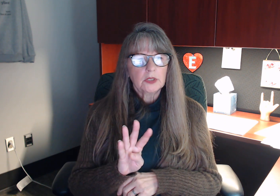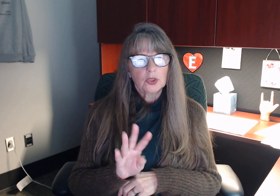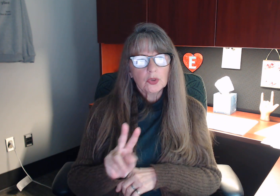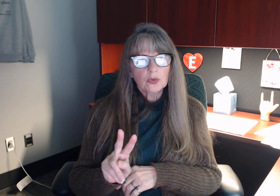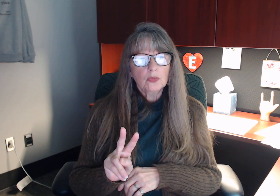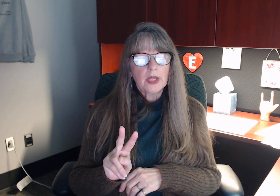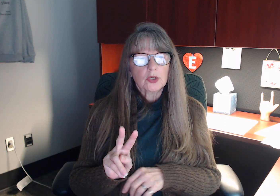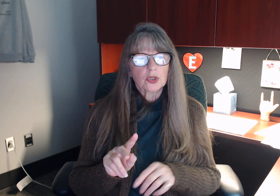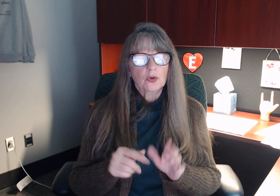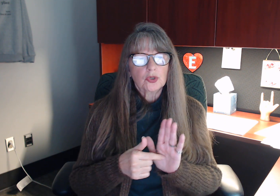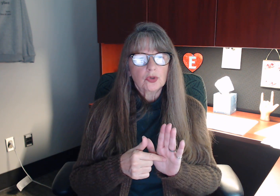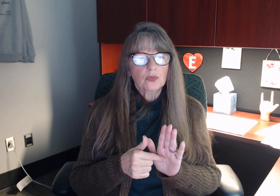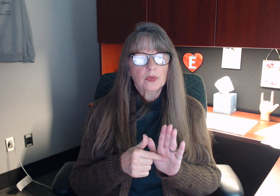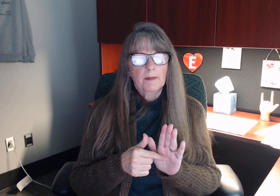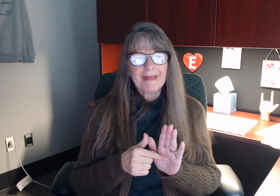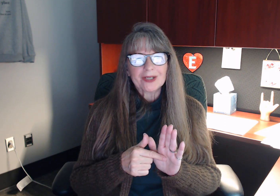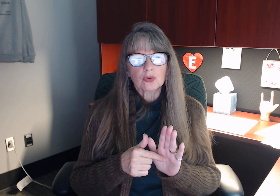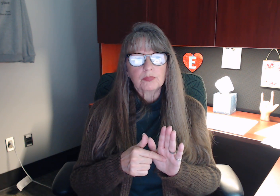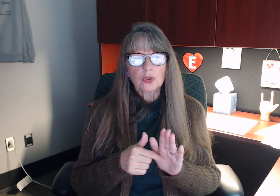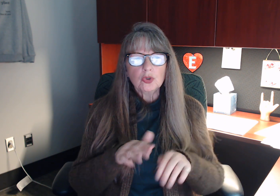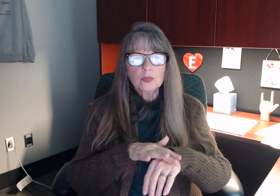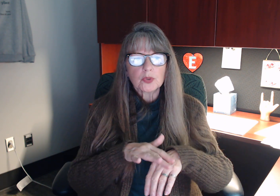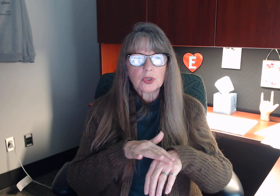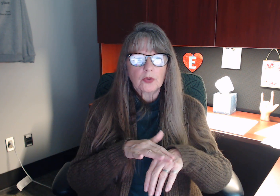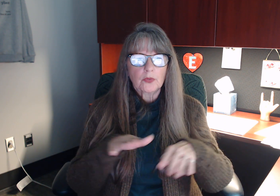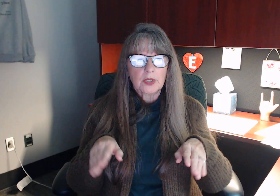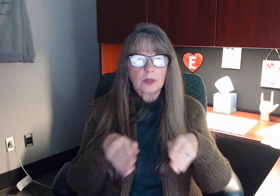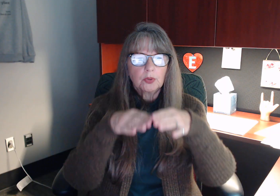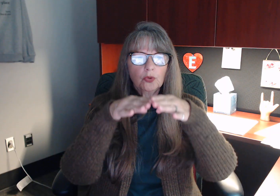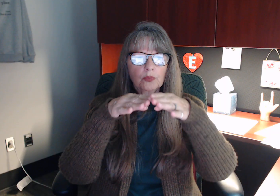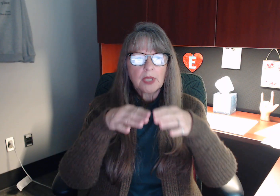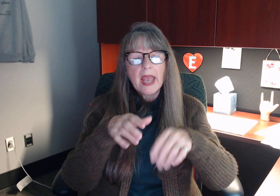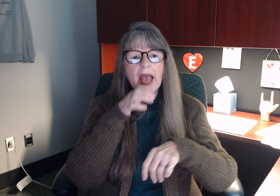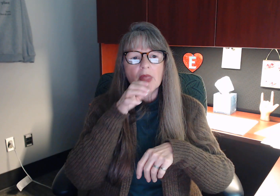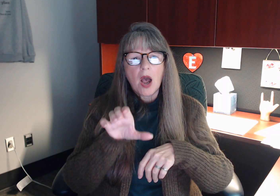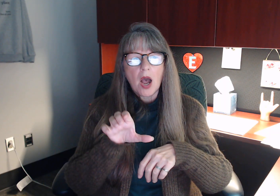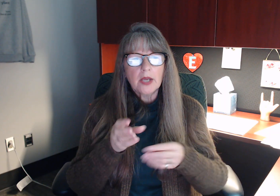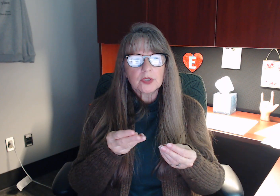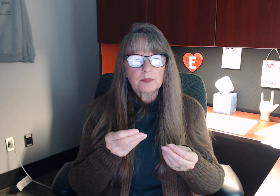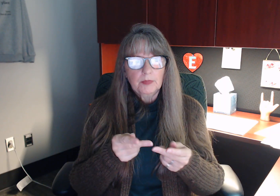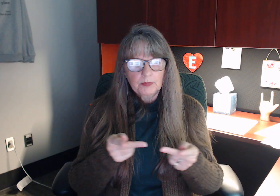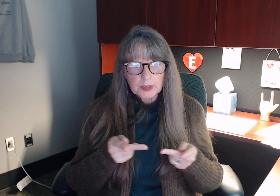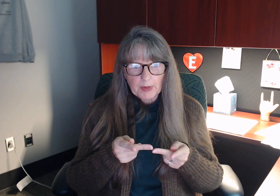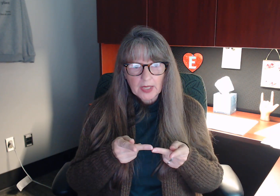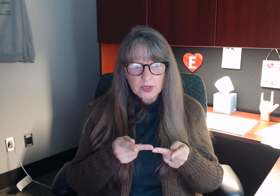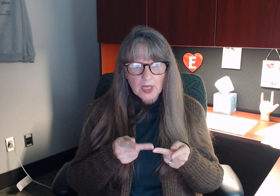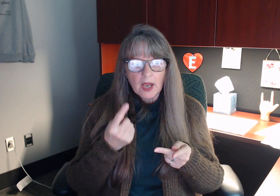42, it shows you the mantle plumes, which is on the earth, and the plumes and the hot spots